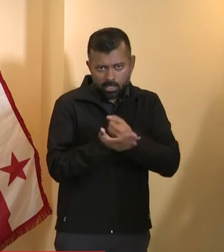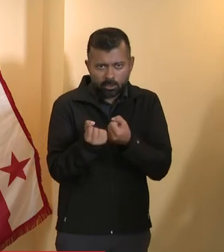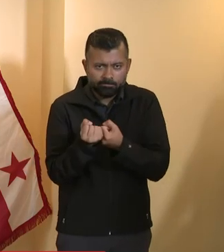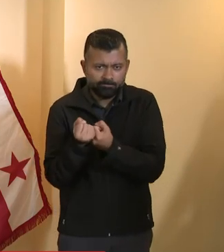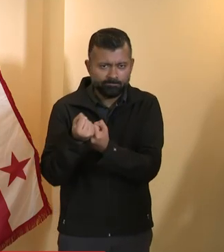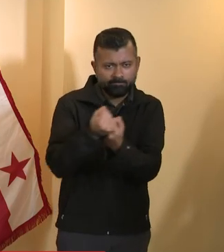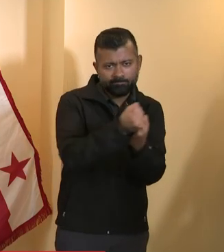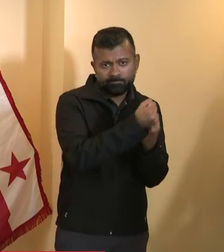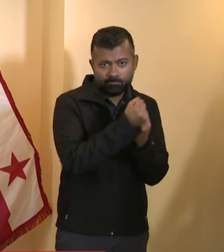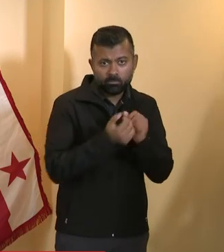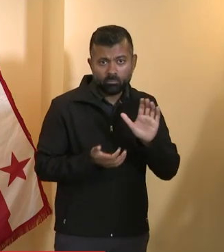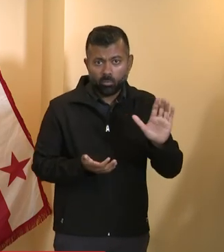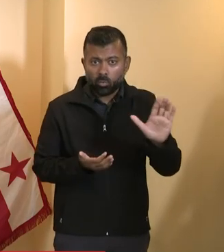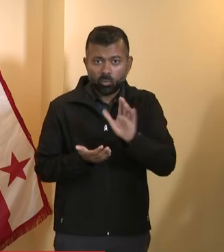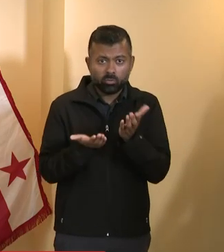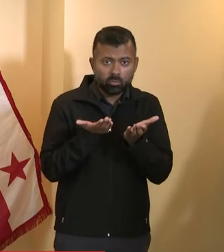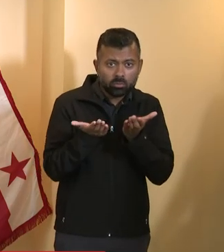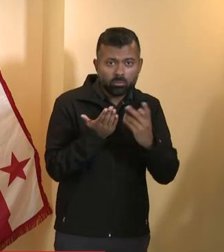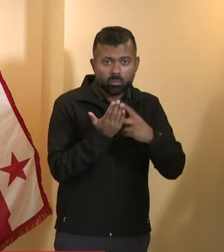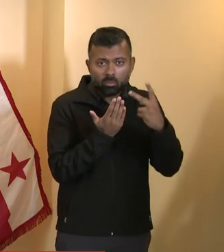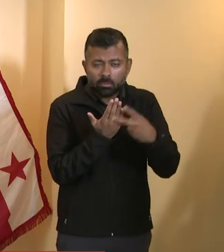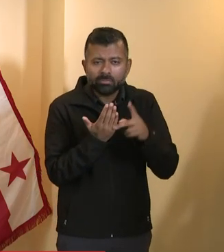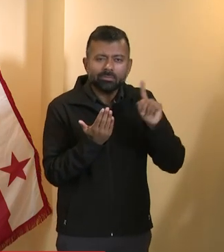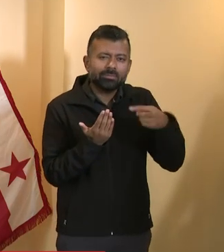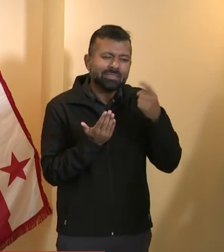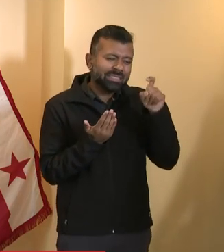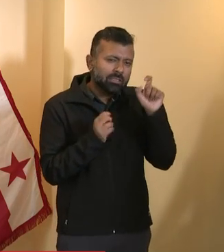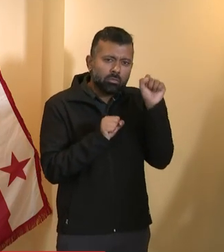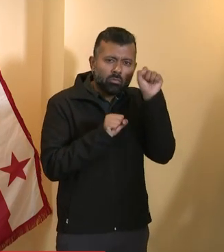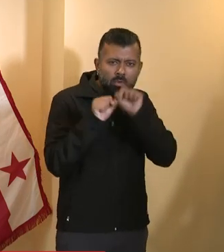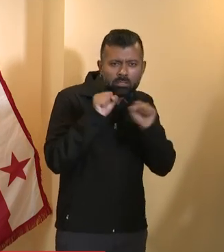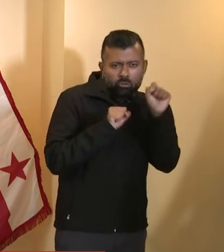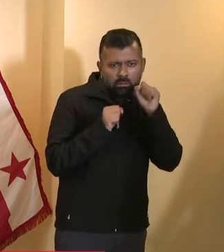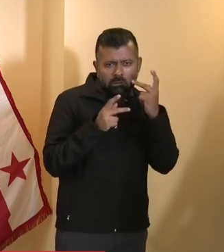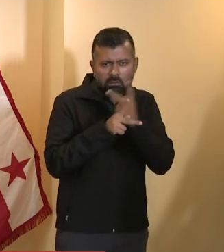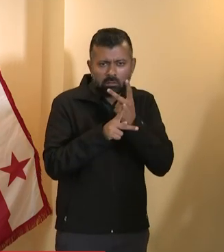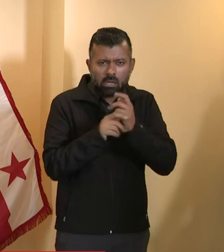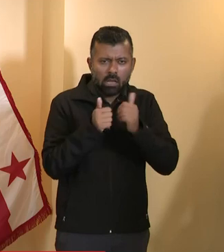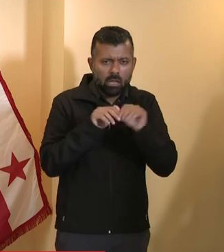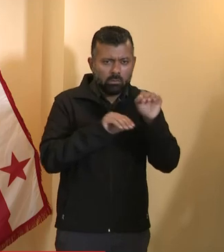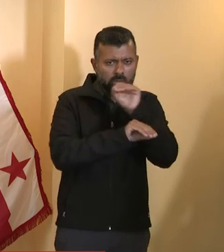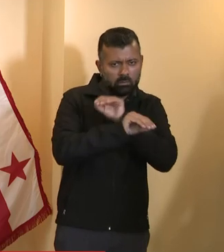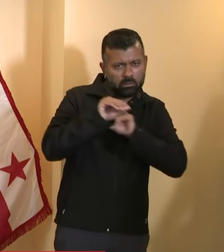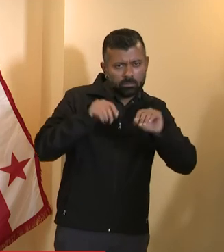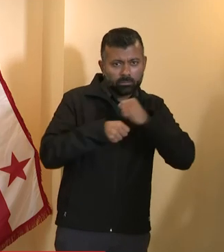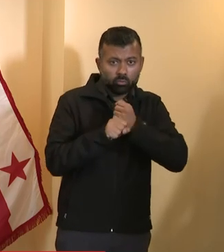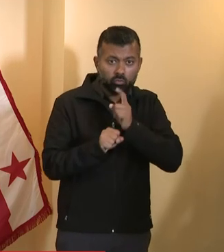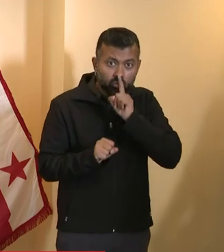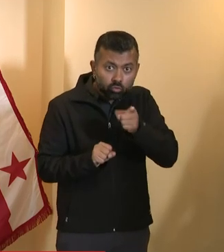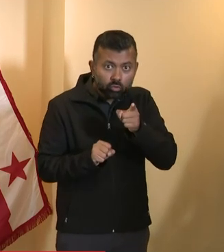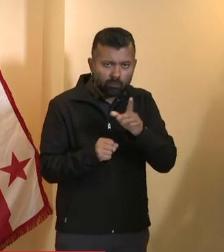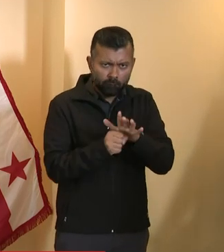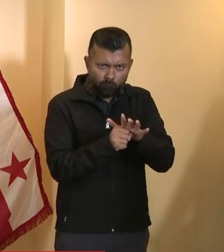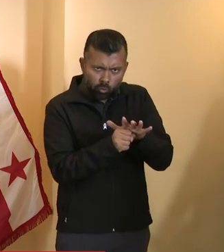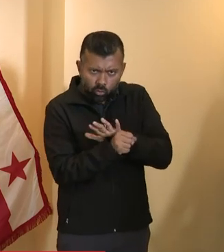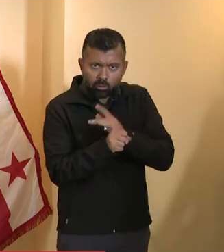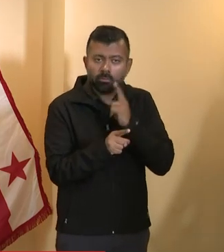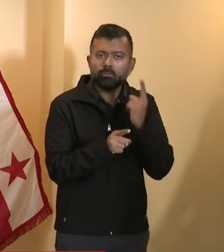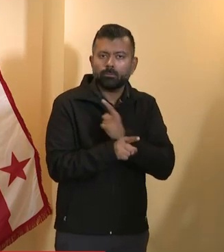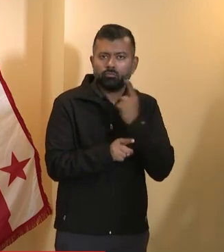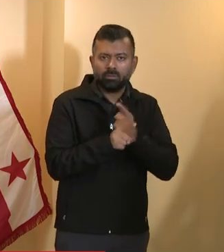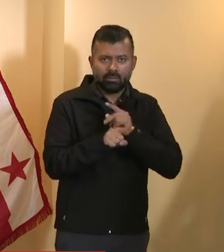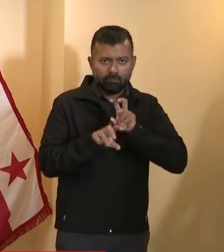been on making sure that we have robust investments in public safety and public